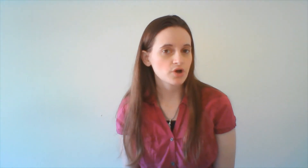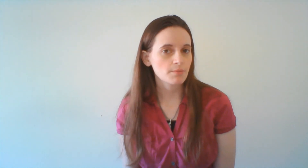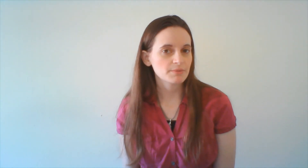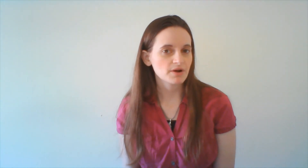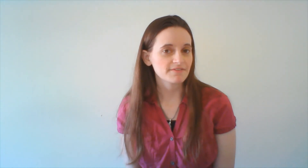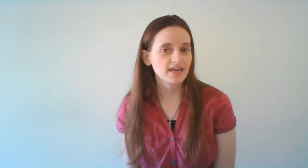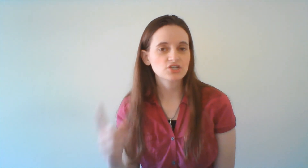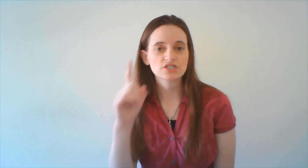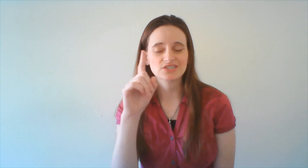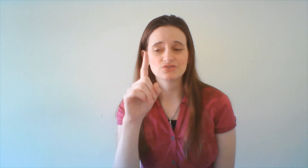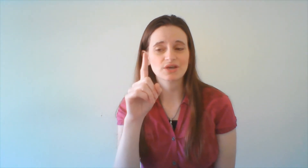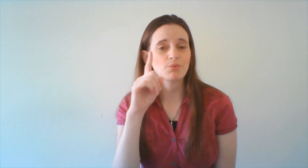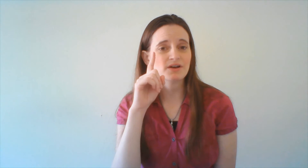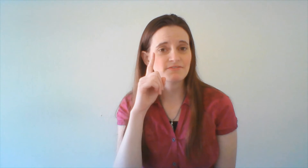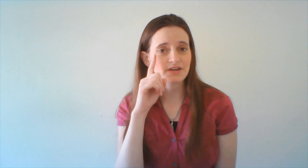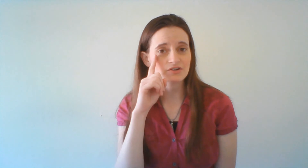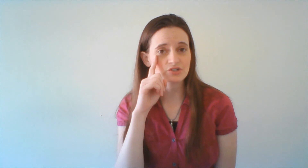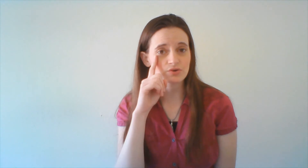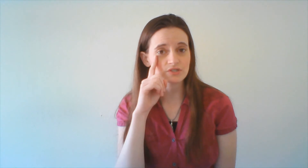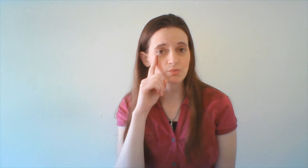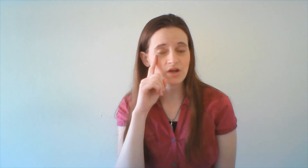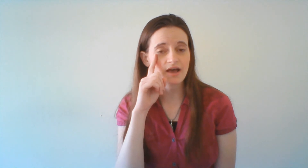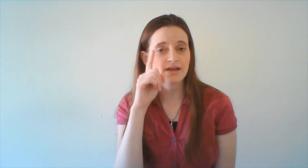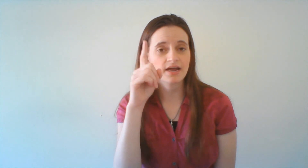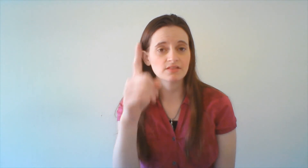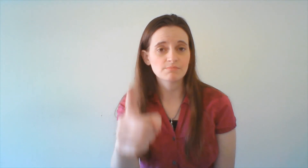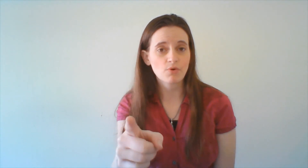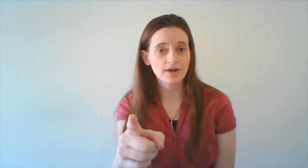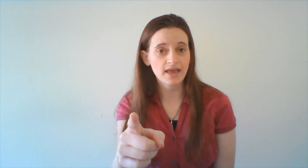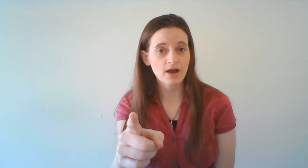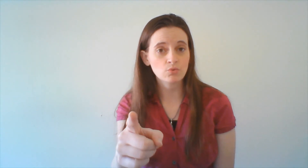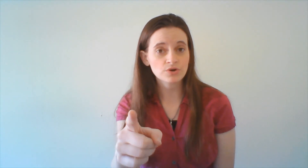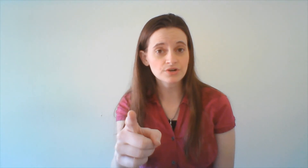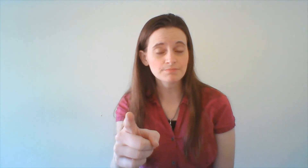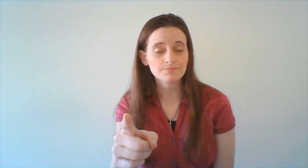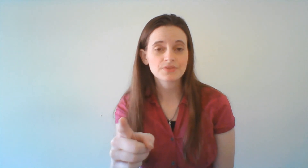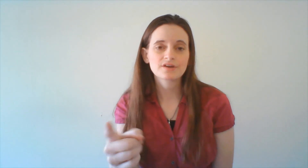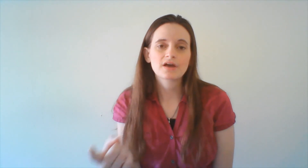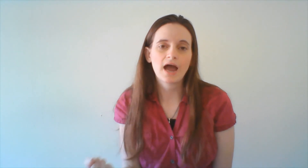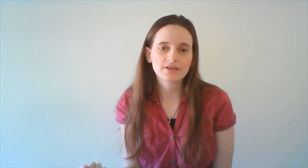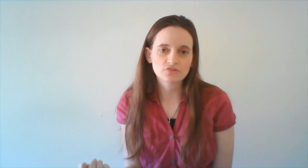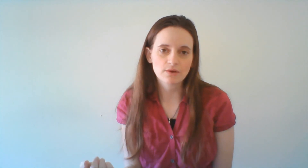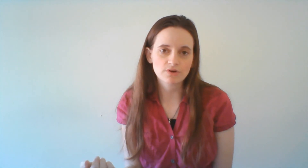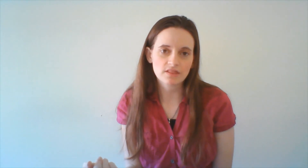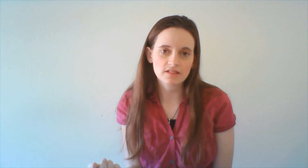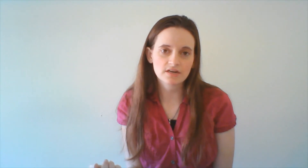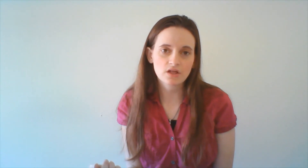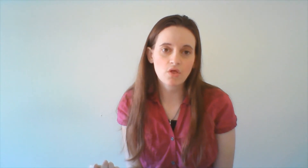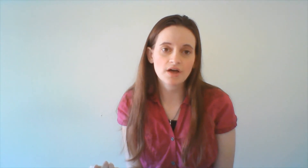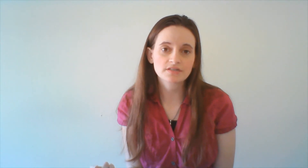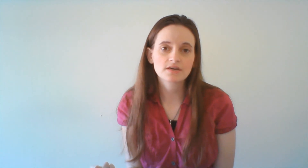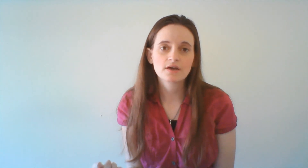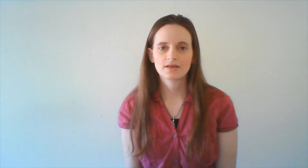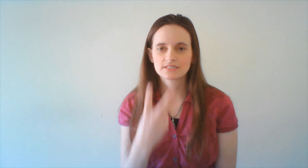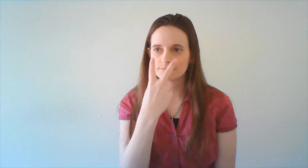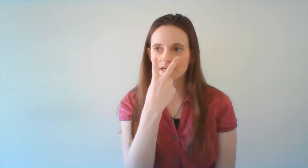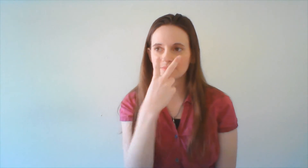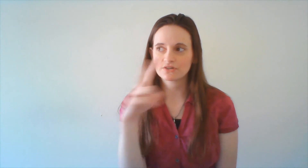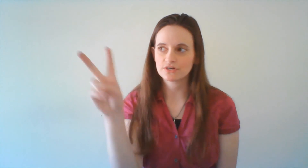common modifications is using one finger towards one eye and then pointing outward. I use that one in the clinic a lot. Sometimes there is